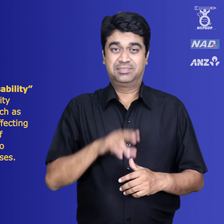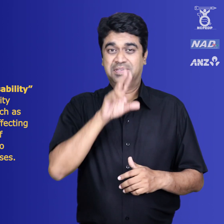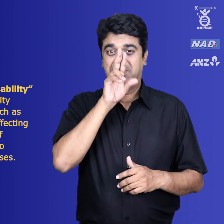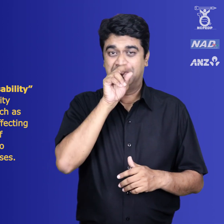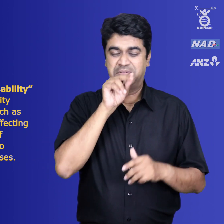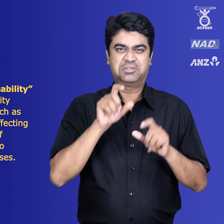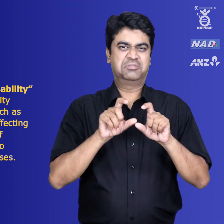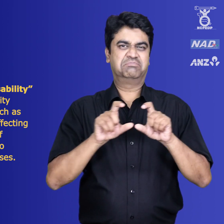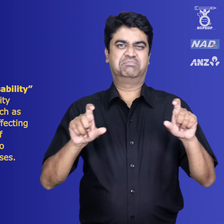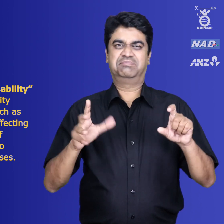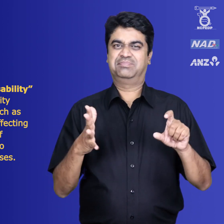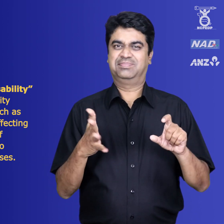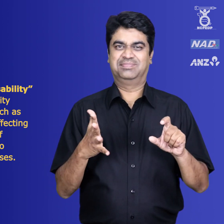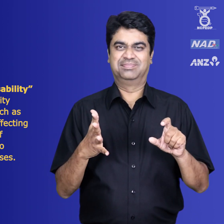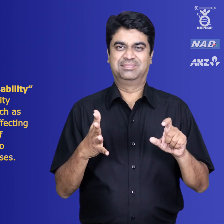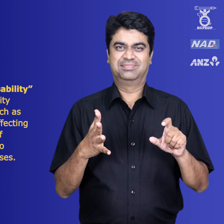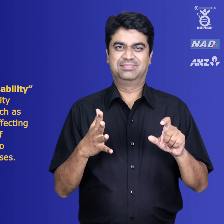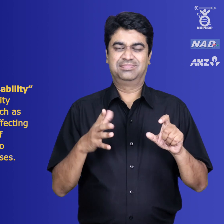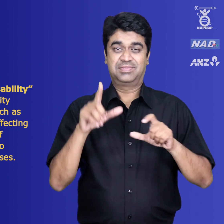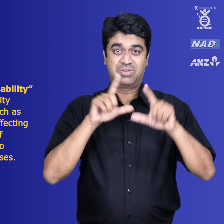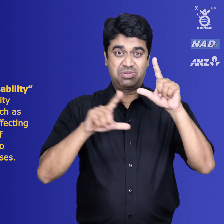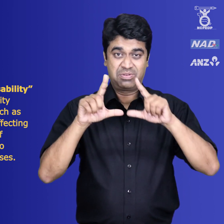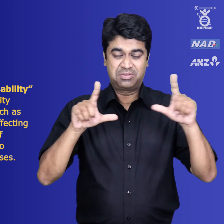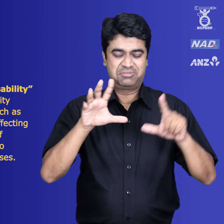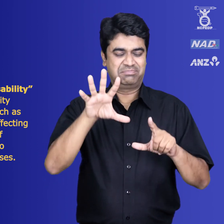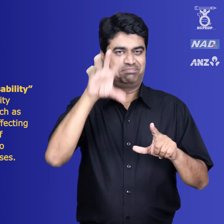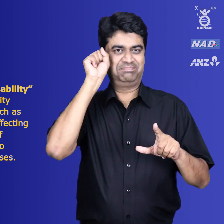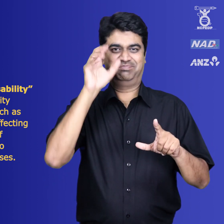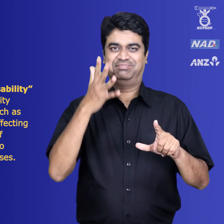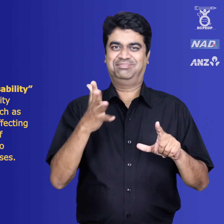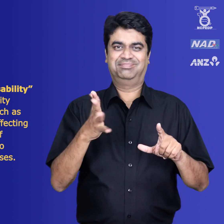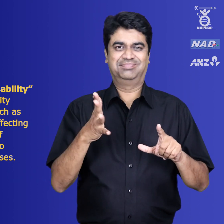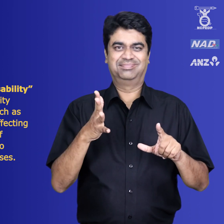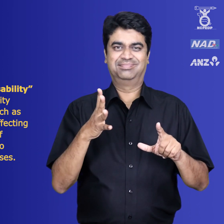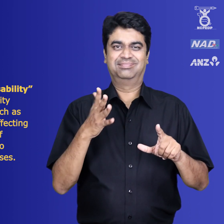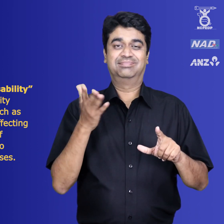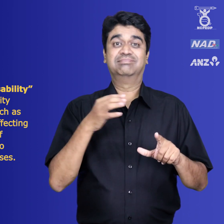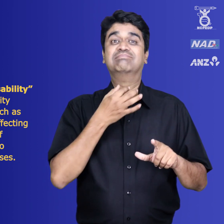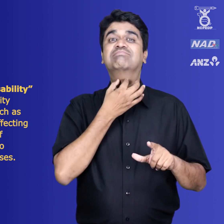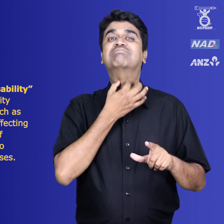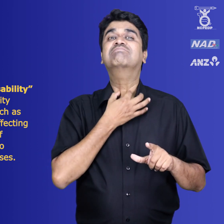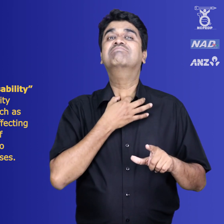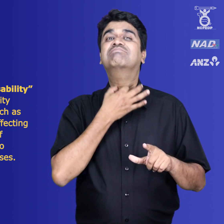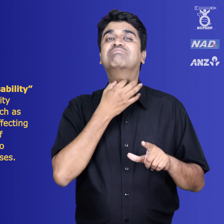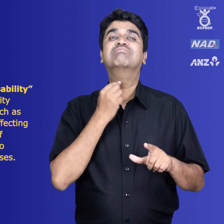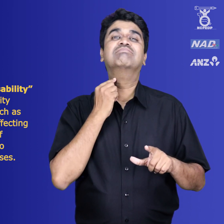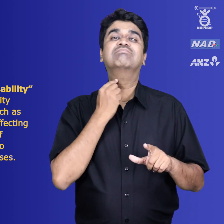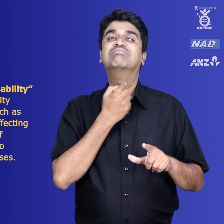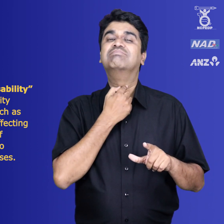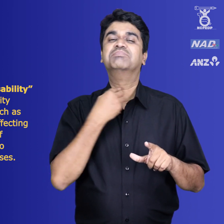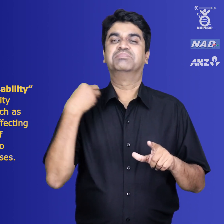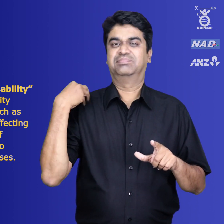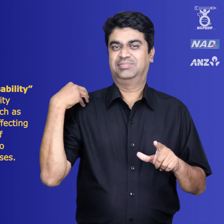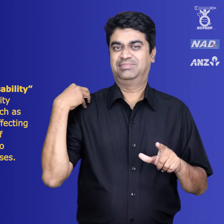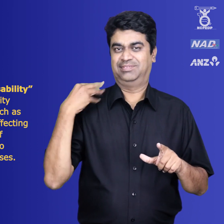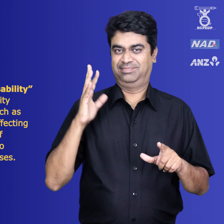means a permanent disability arising out of conditions such as laryngectomy